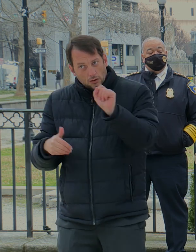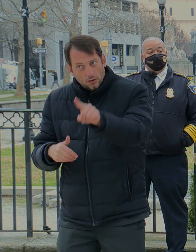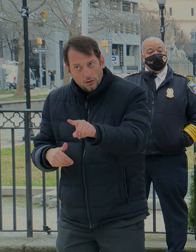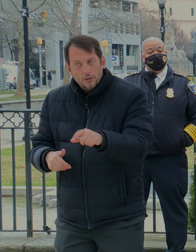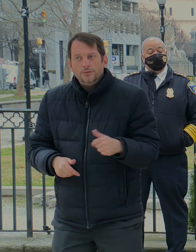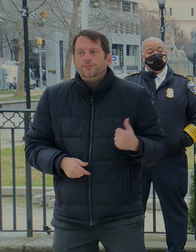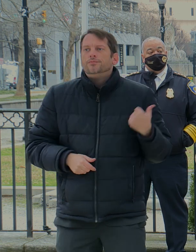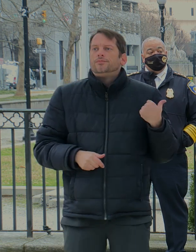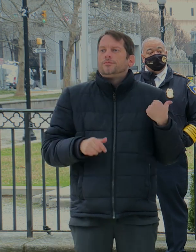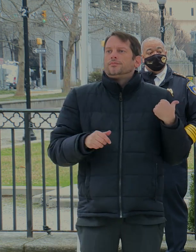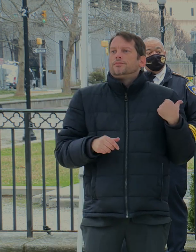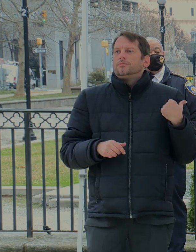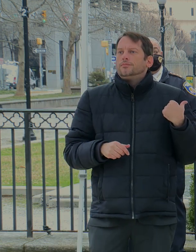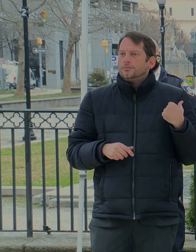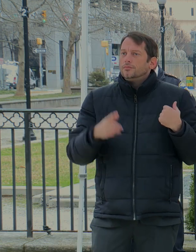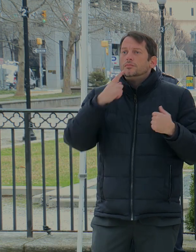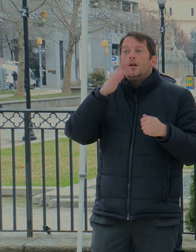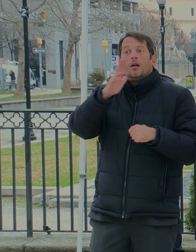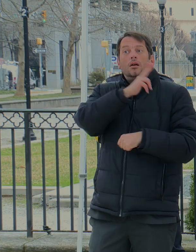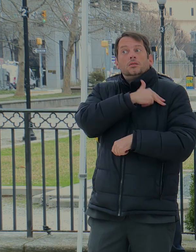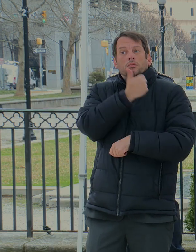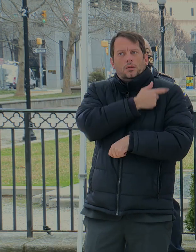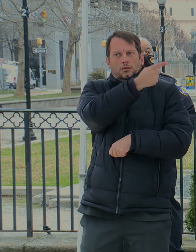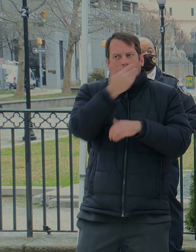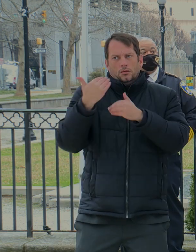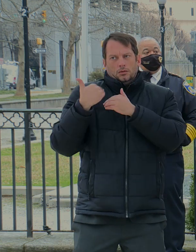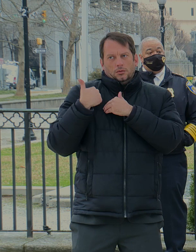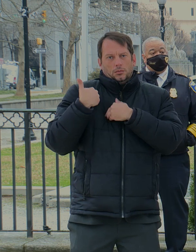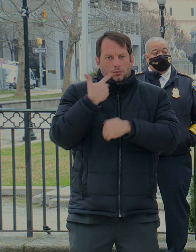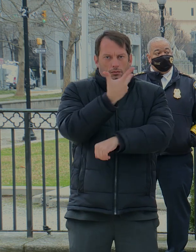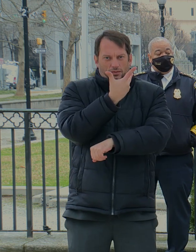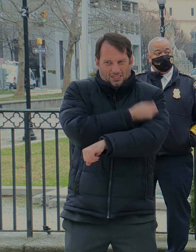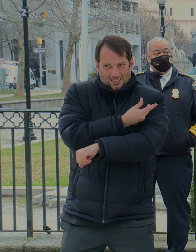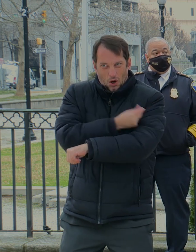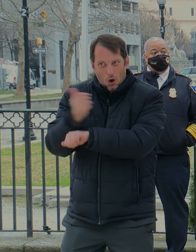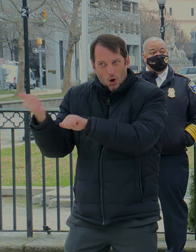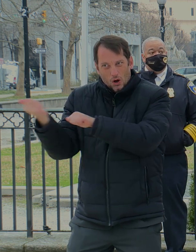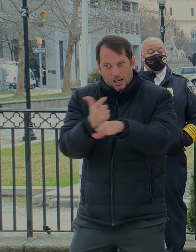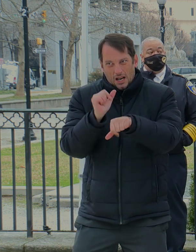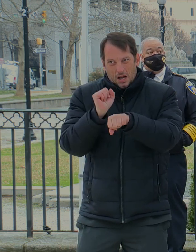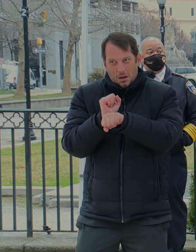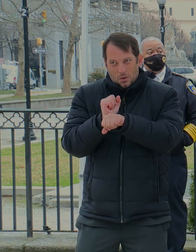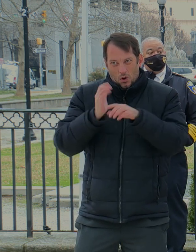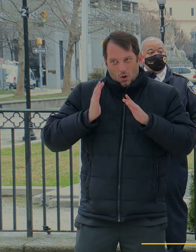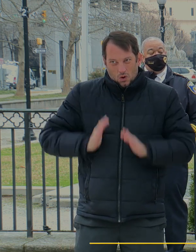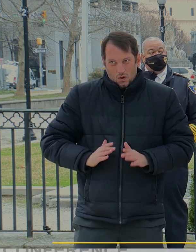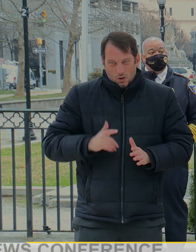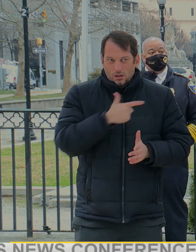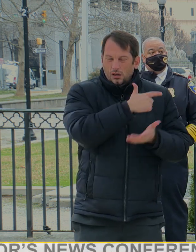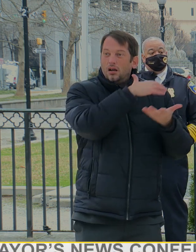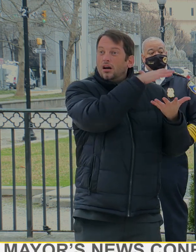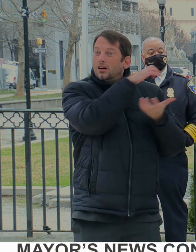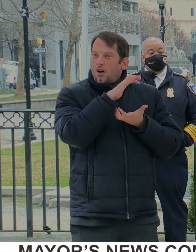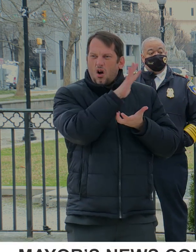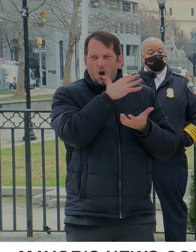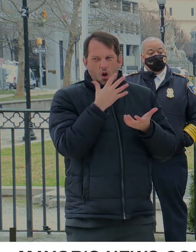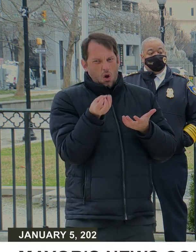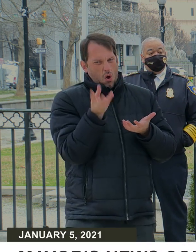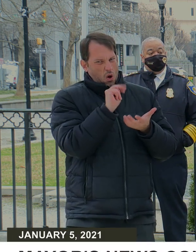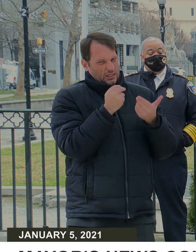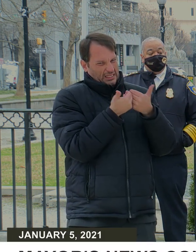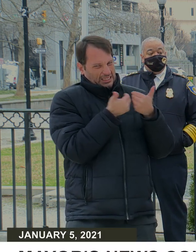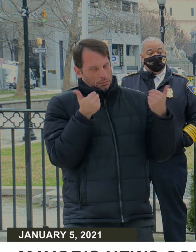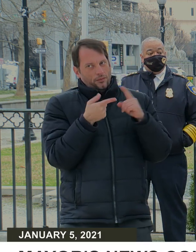responsible for immunizing their healthcare workers. So hospitals receive separate allocations from the health department. We're responsible, again,